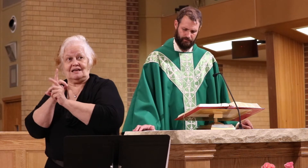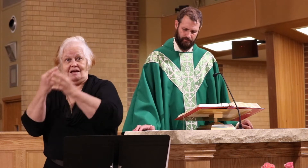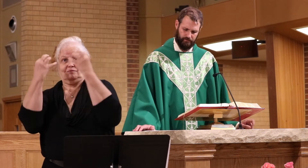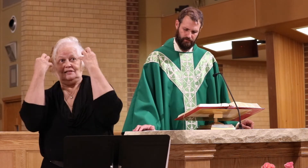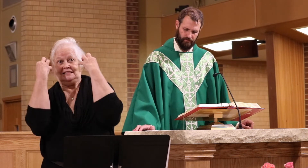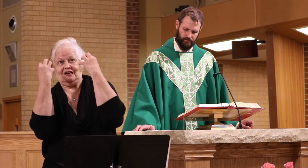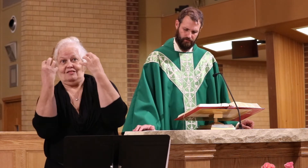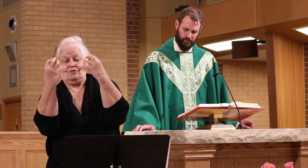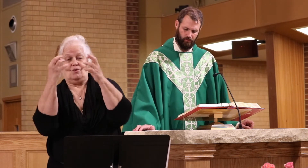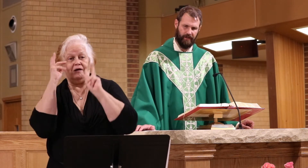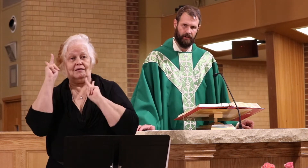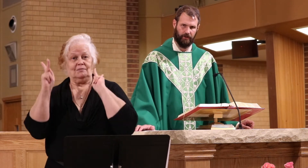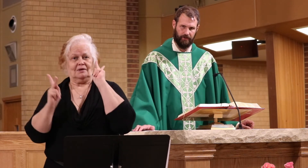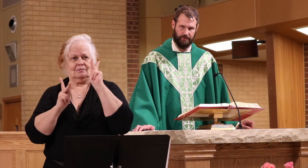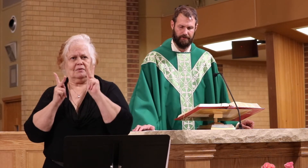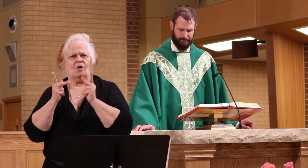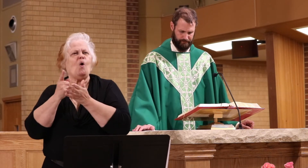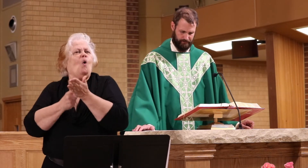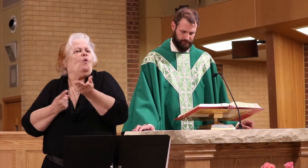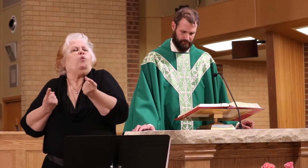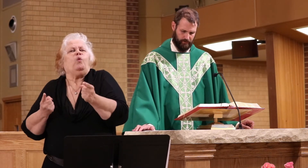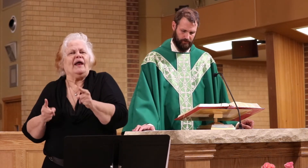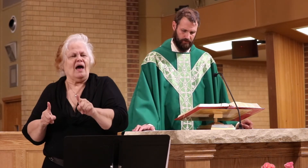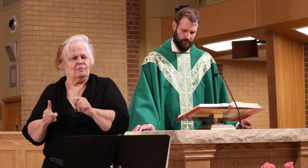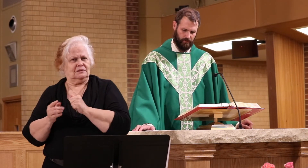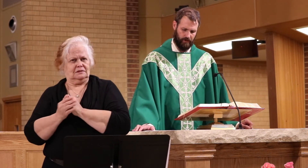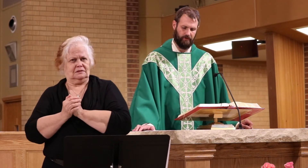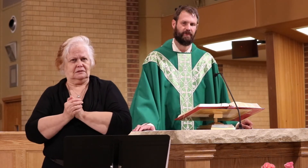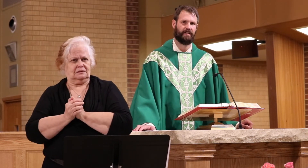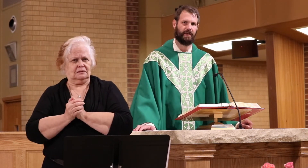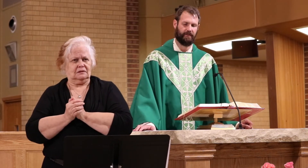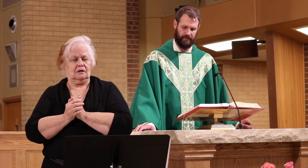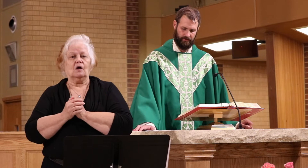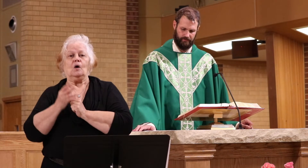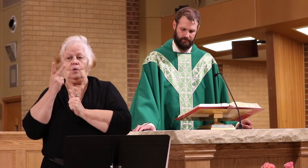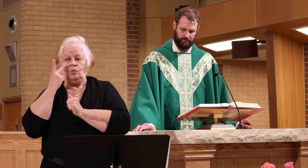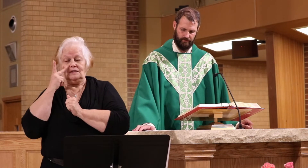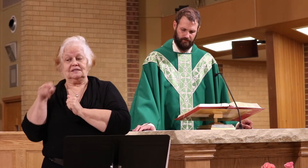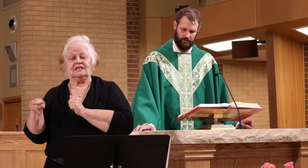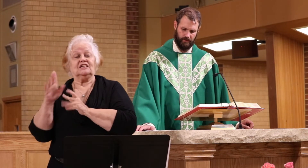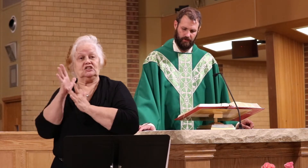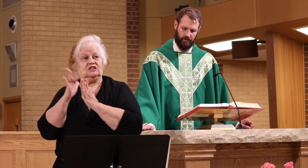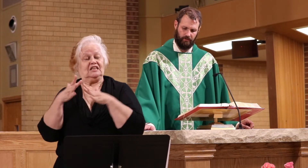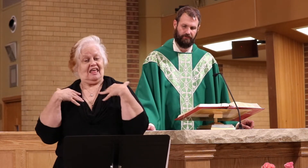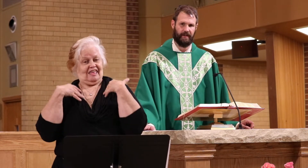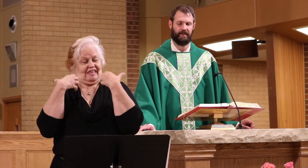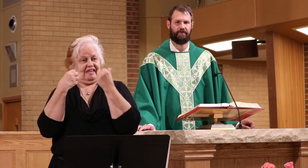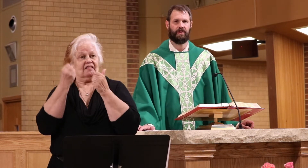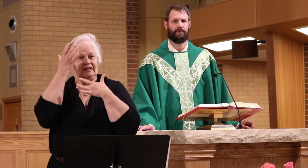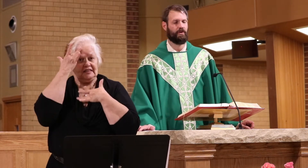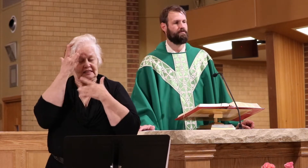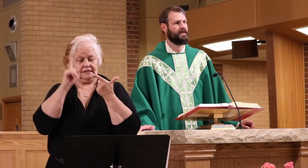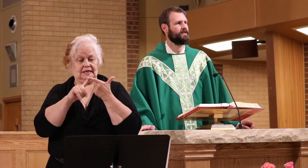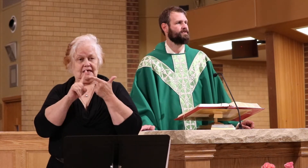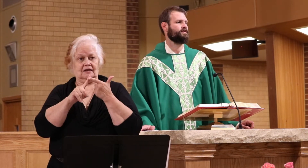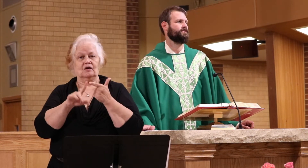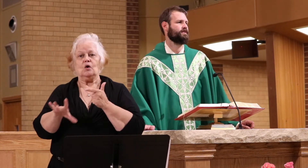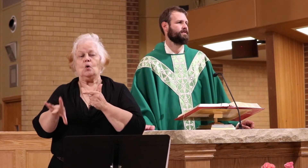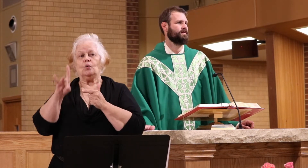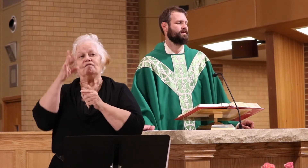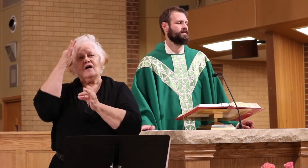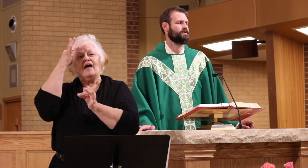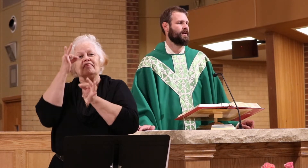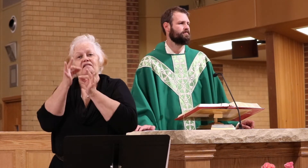crowd, what occurs? Well, we find healing. We find a faithful